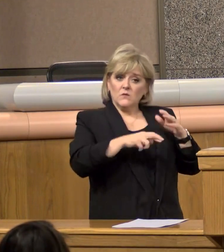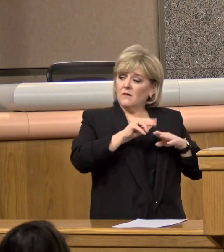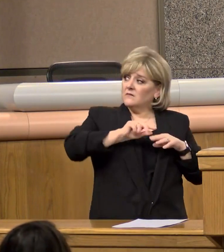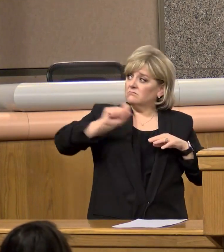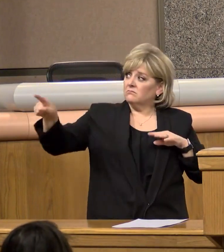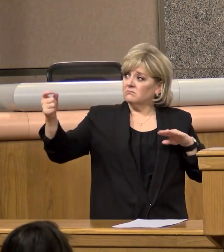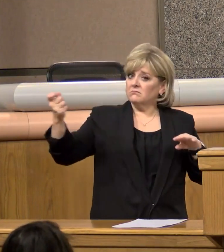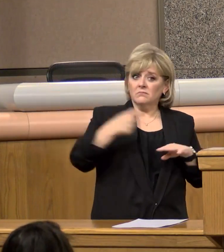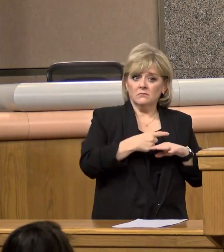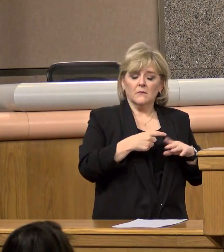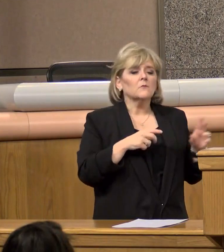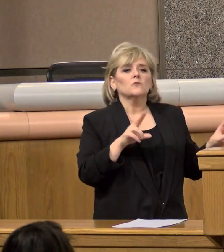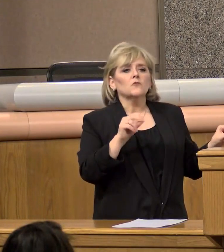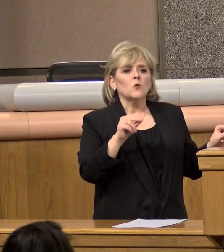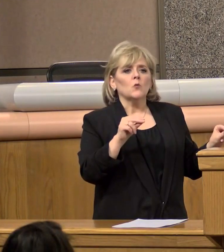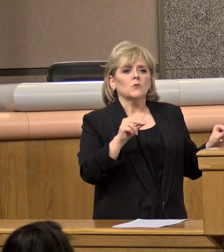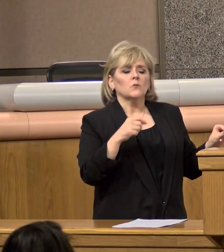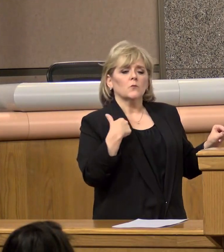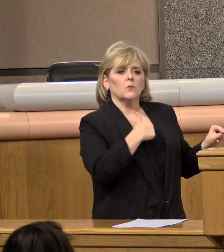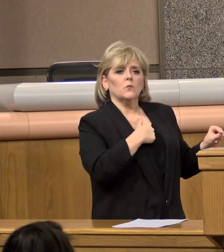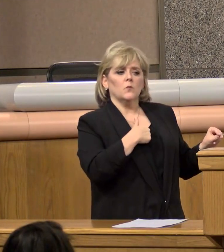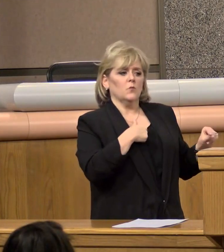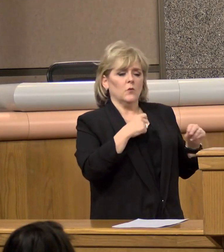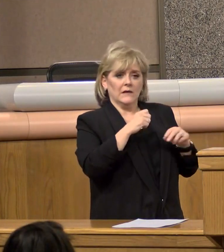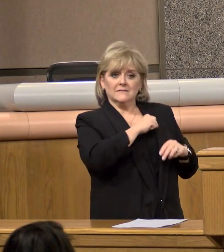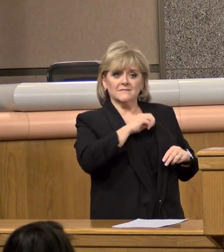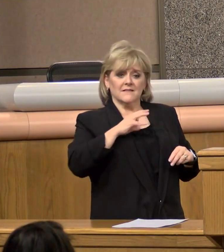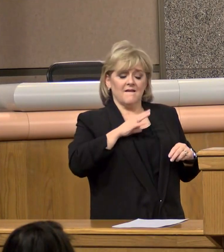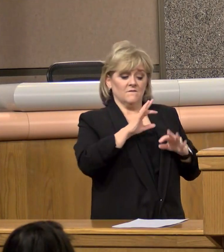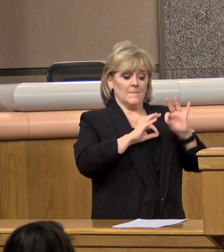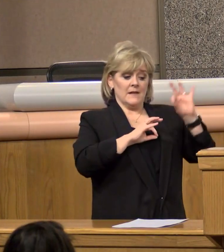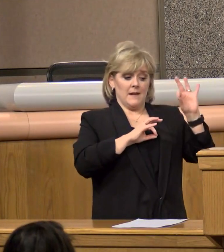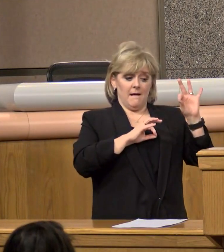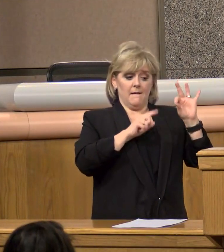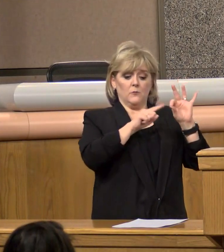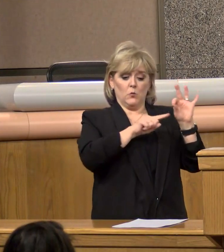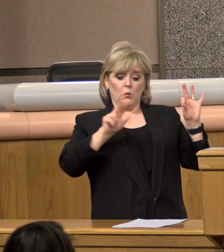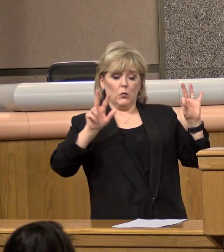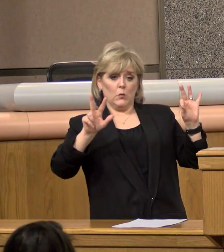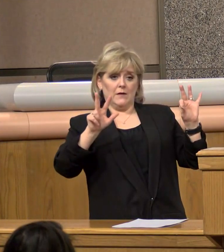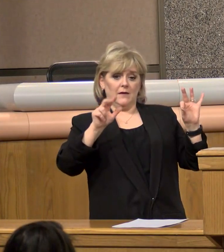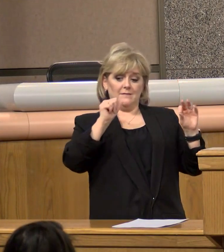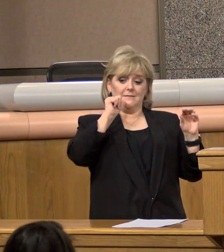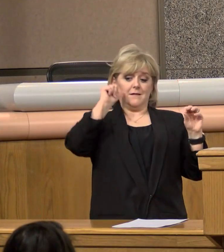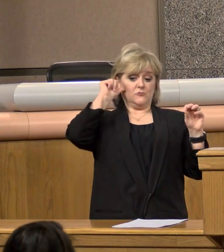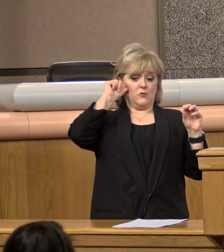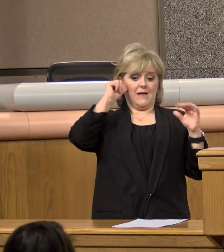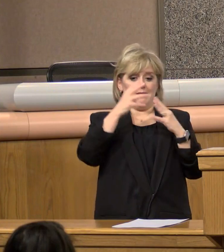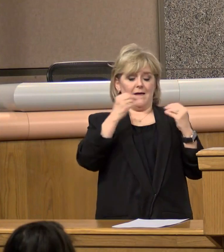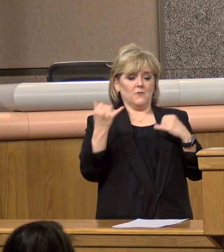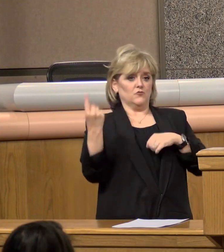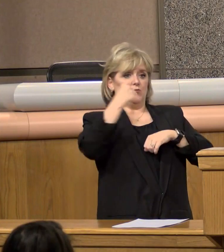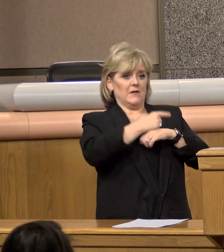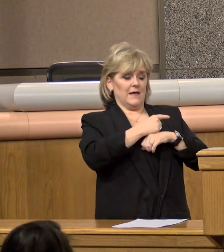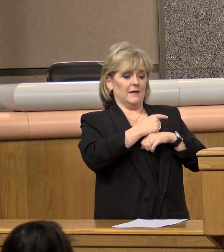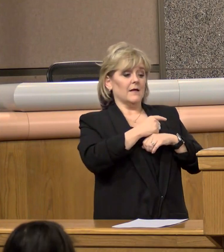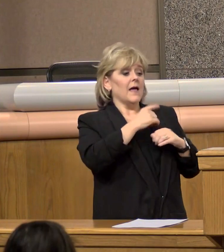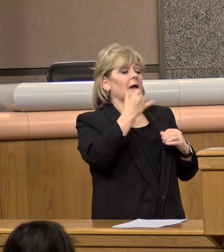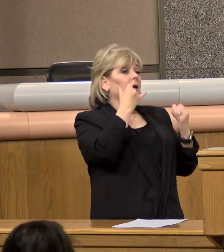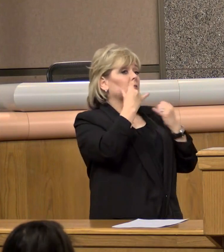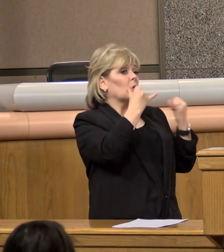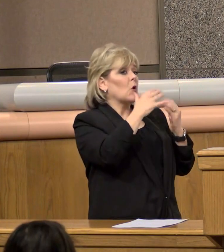No, we actually were staffed from nine o'clock to three o'clock, um, both yesterday and today. And the call center at the